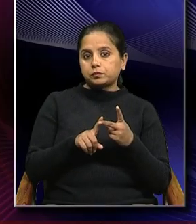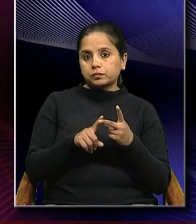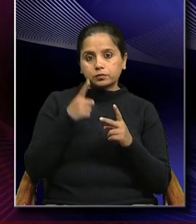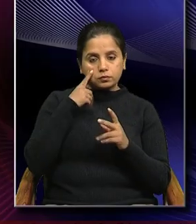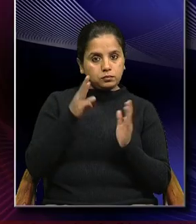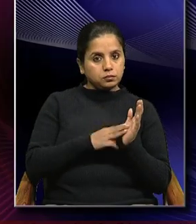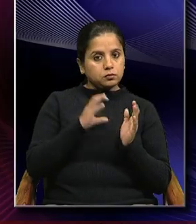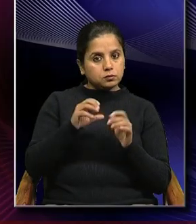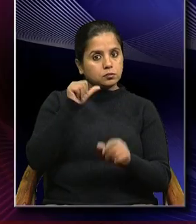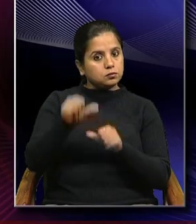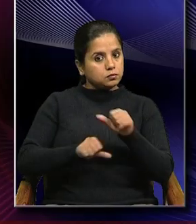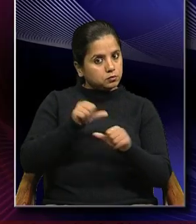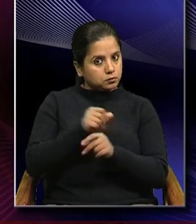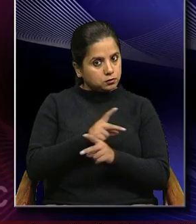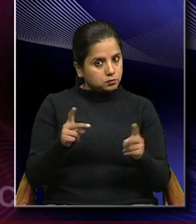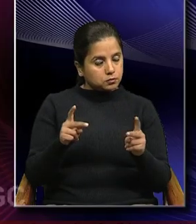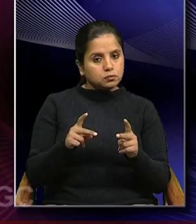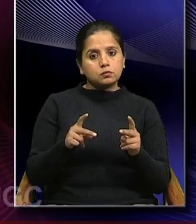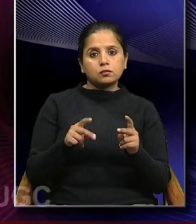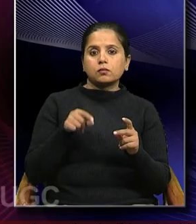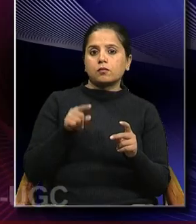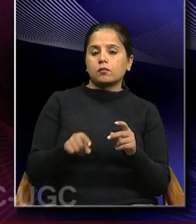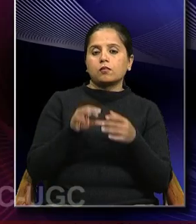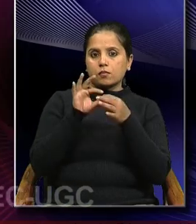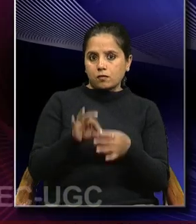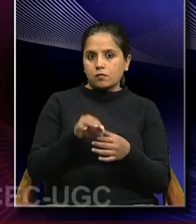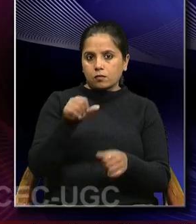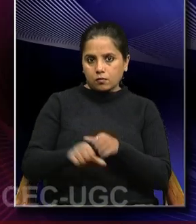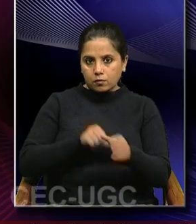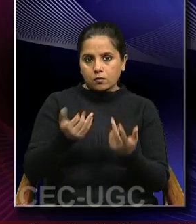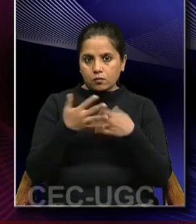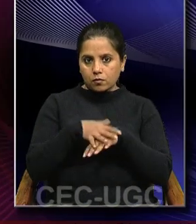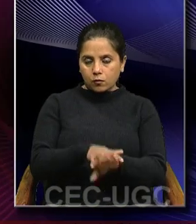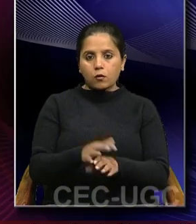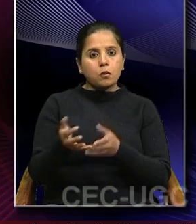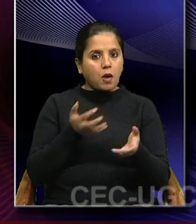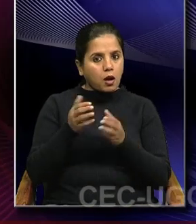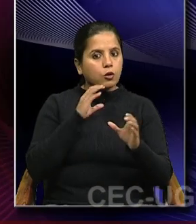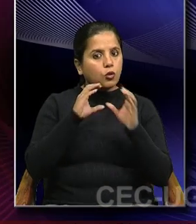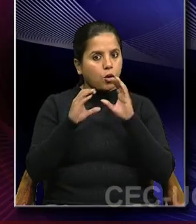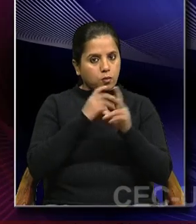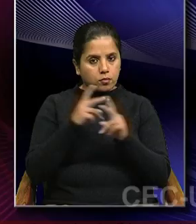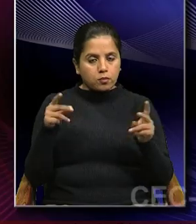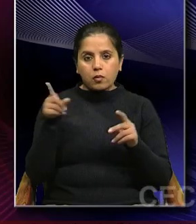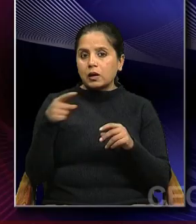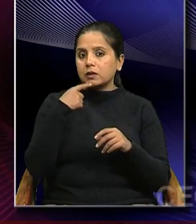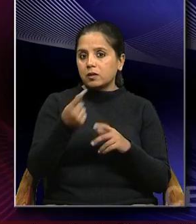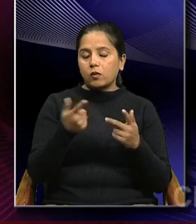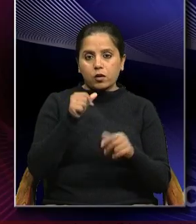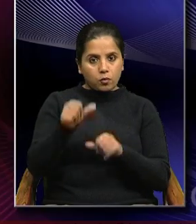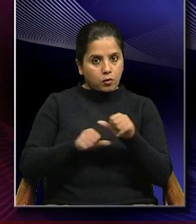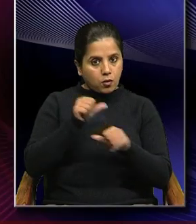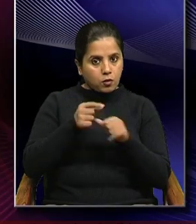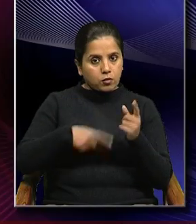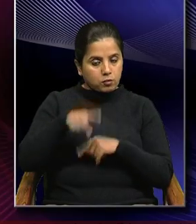IMC process, which it is related to the process of integrated marketing communication, and it says that the process